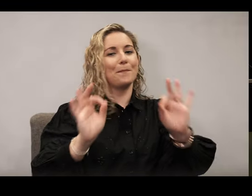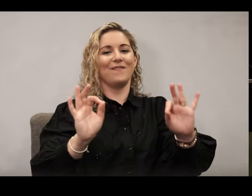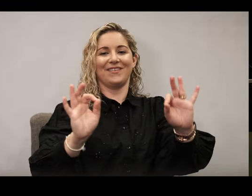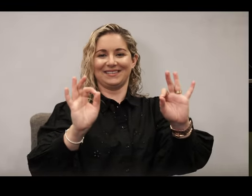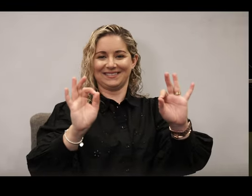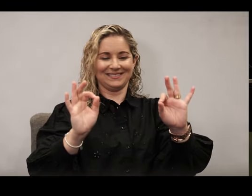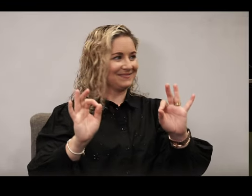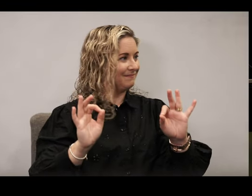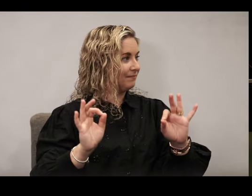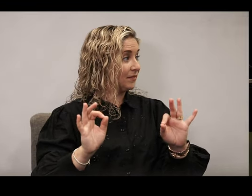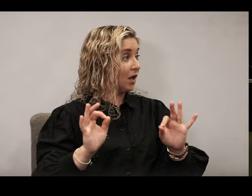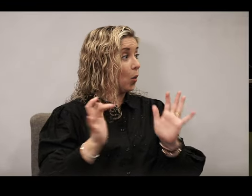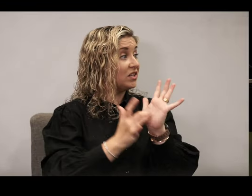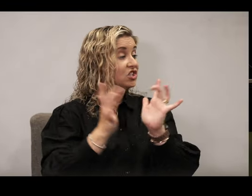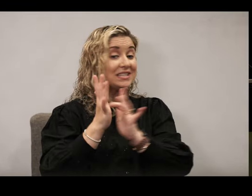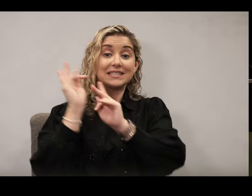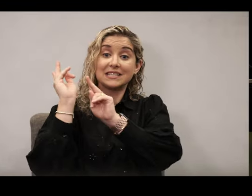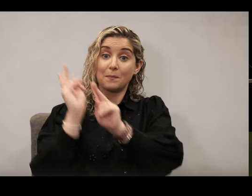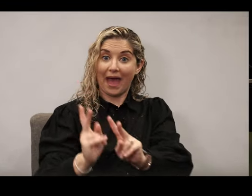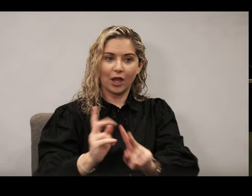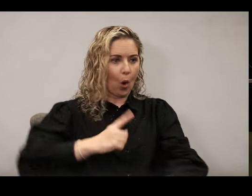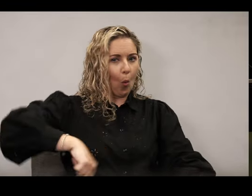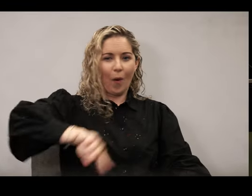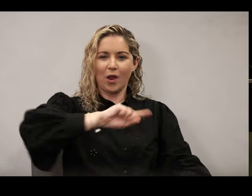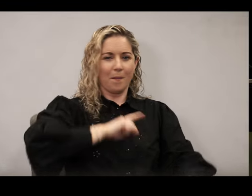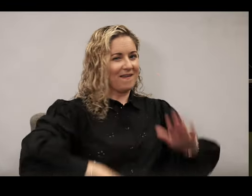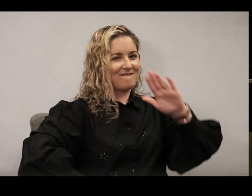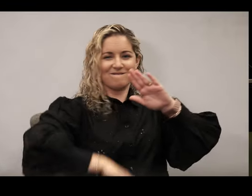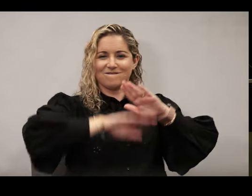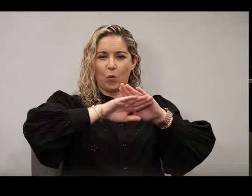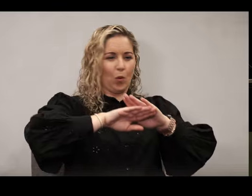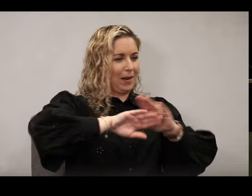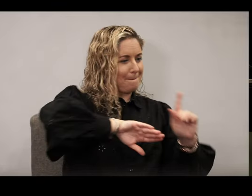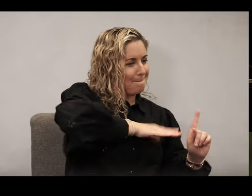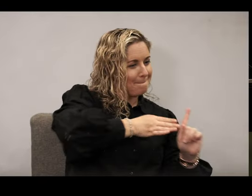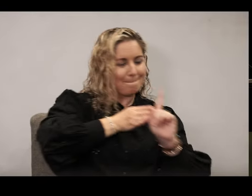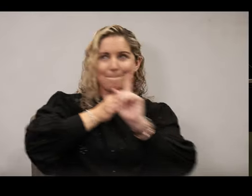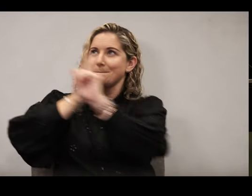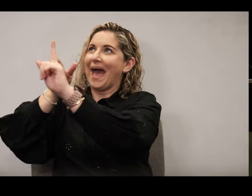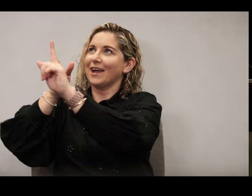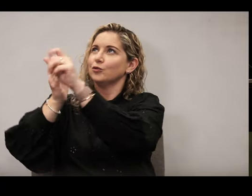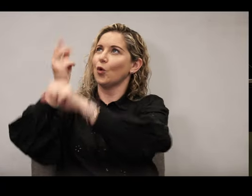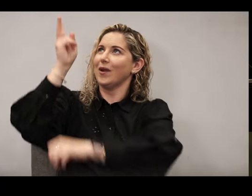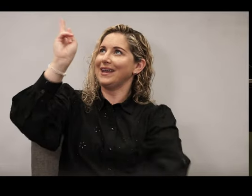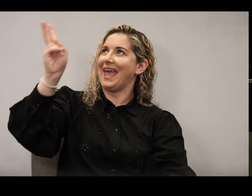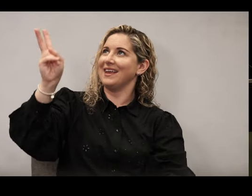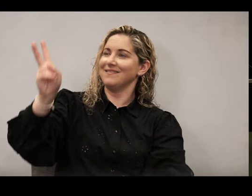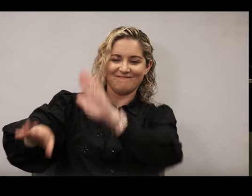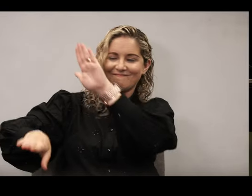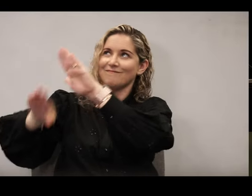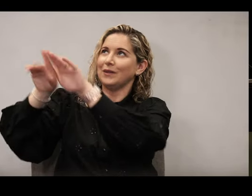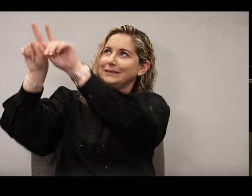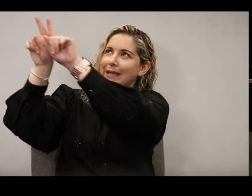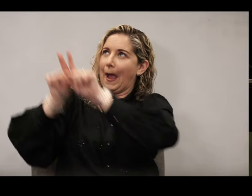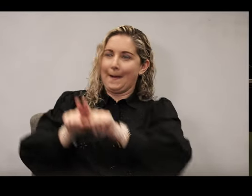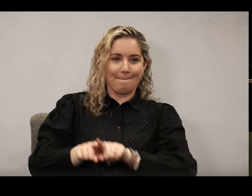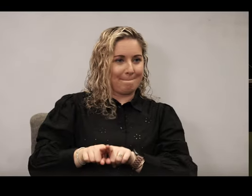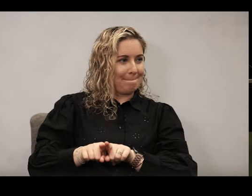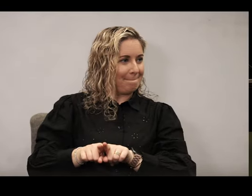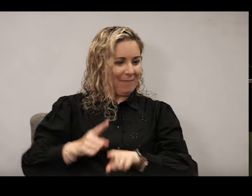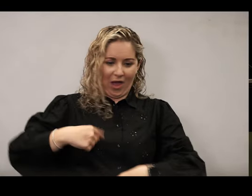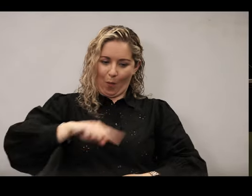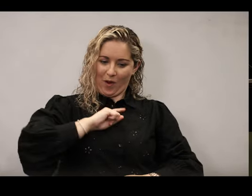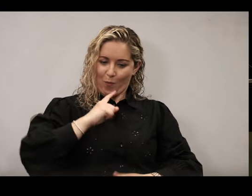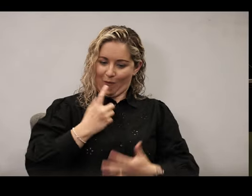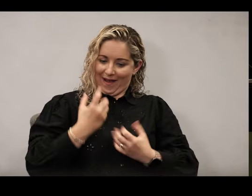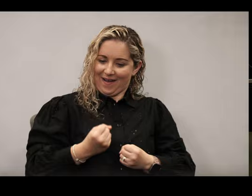again, we will be totally transformed into the perfected image of God, made fully like Christ, and we will be like him